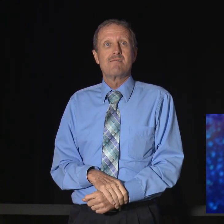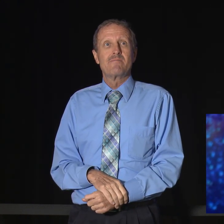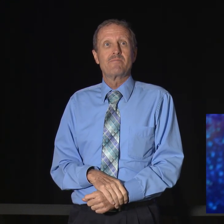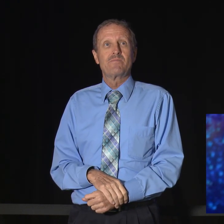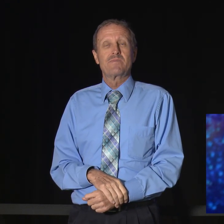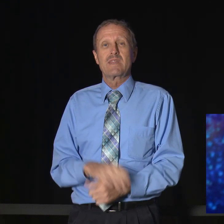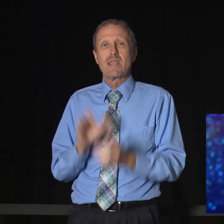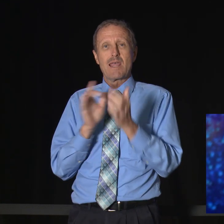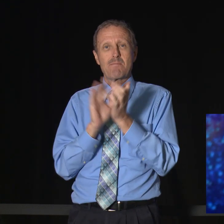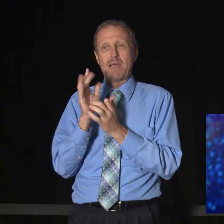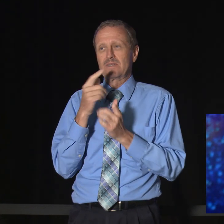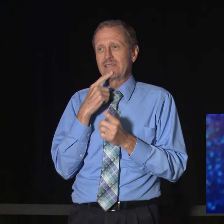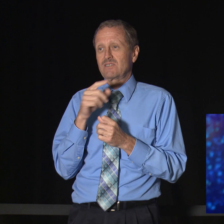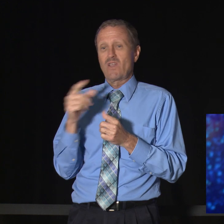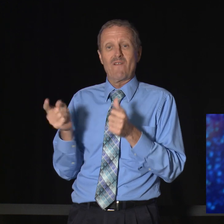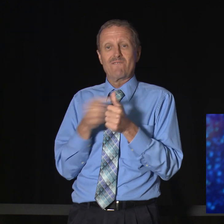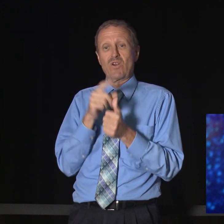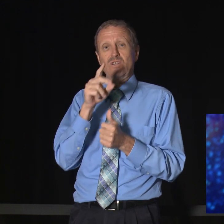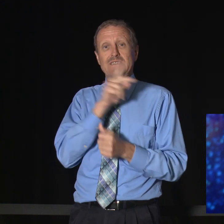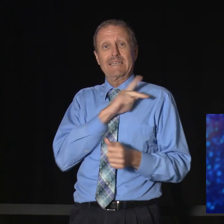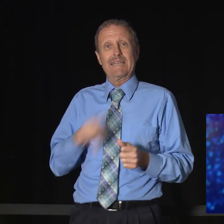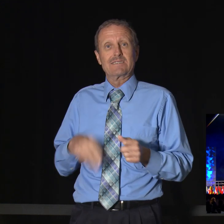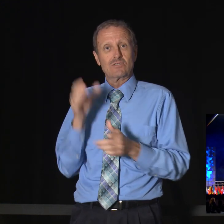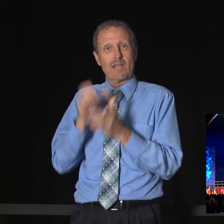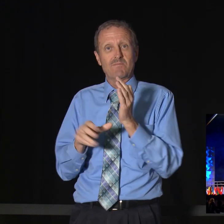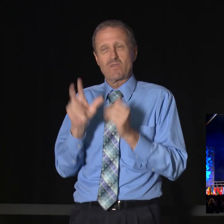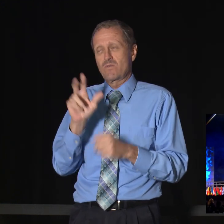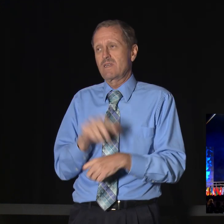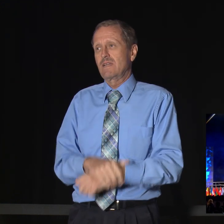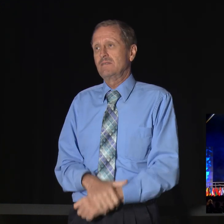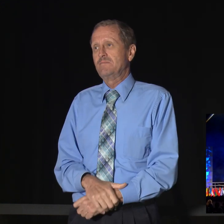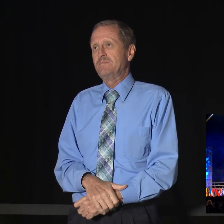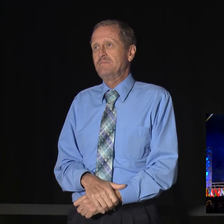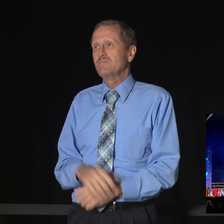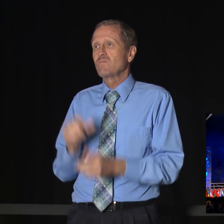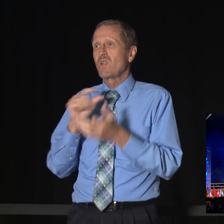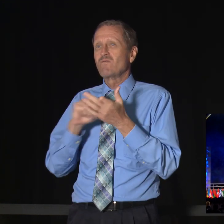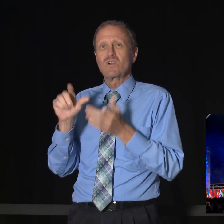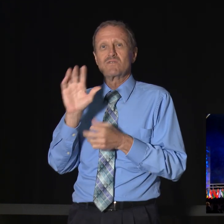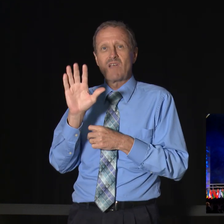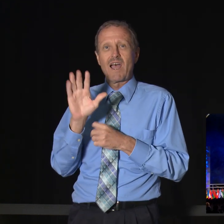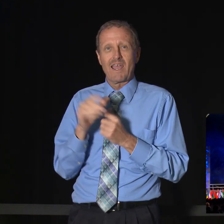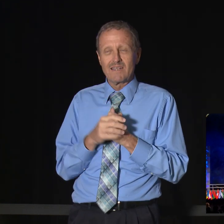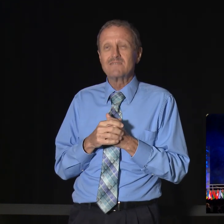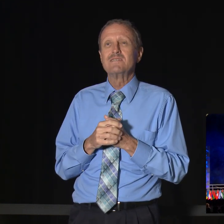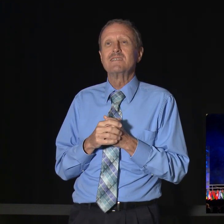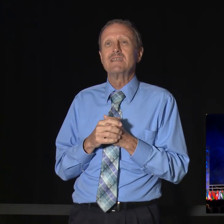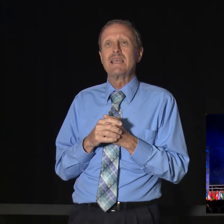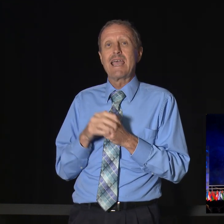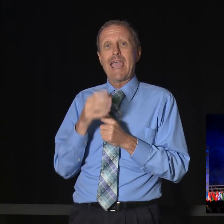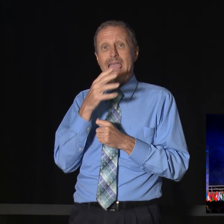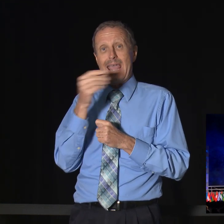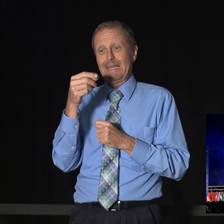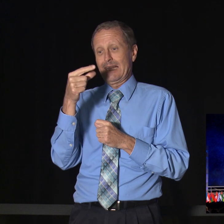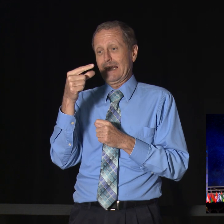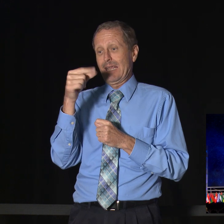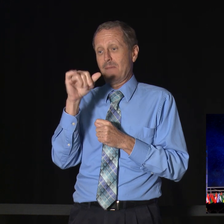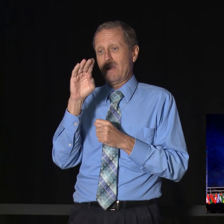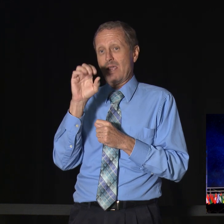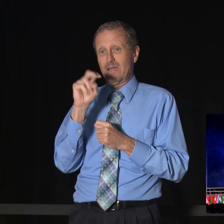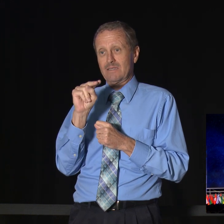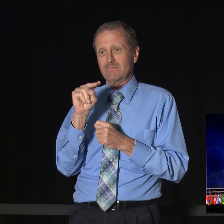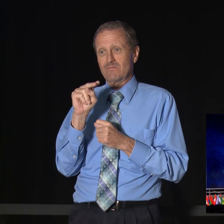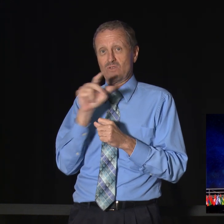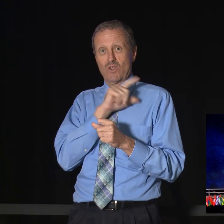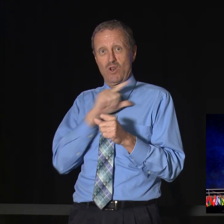The Bible says in 1 Kings chapter 3, verse 5, in Gibeon, the